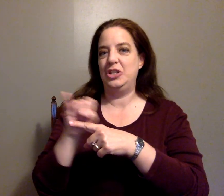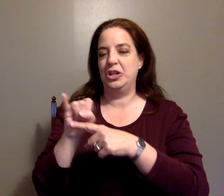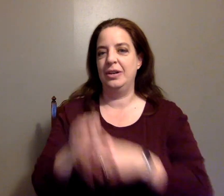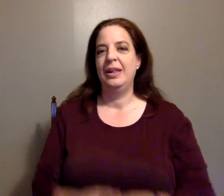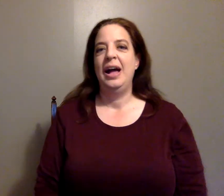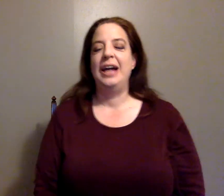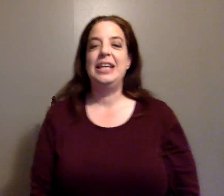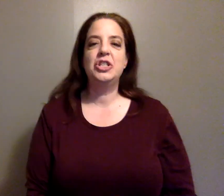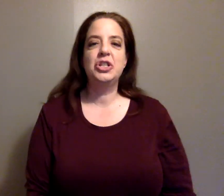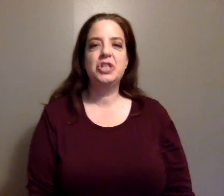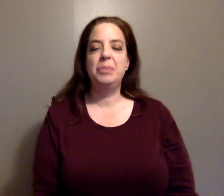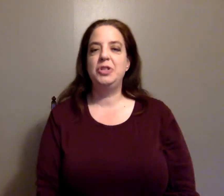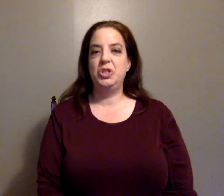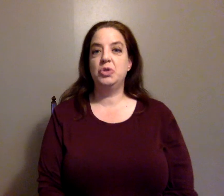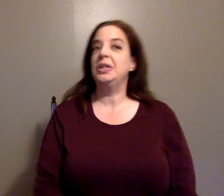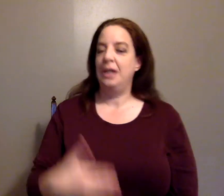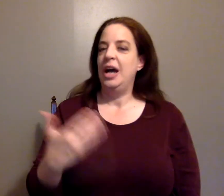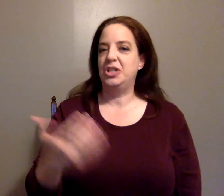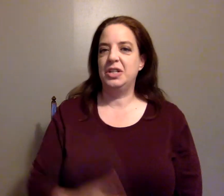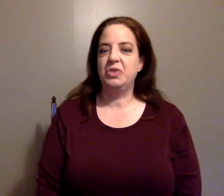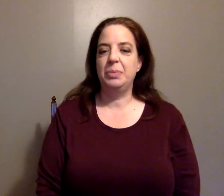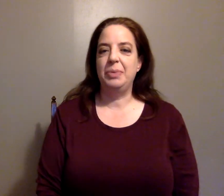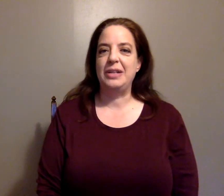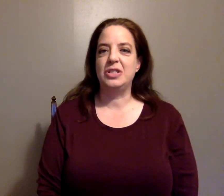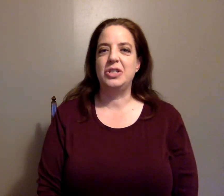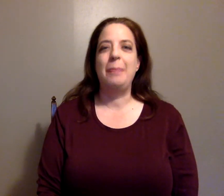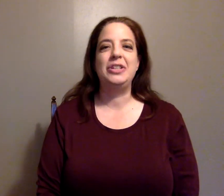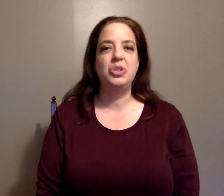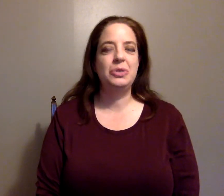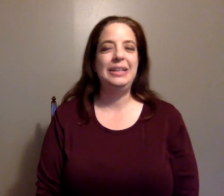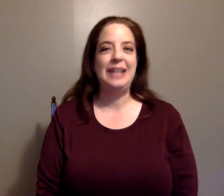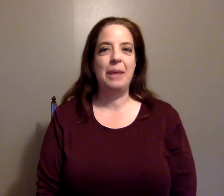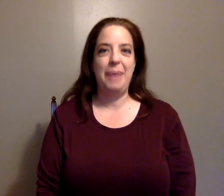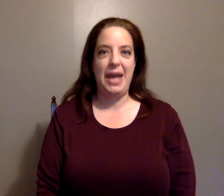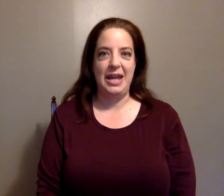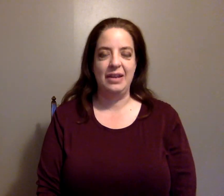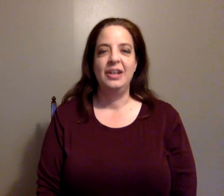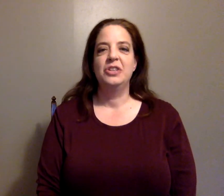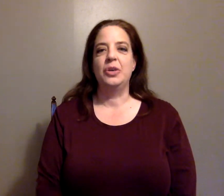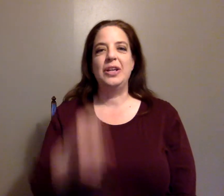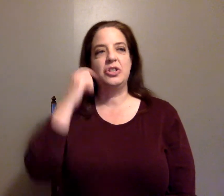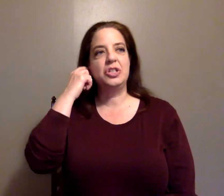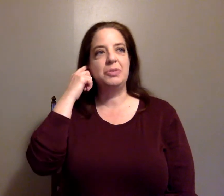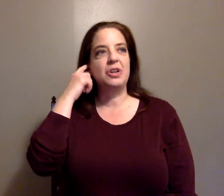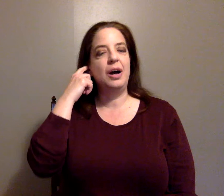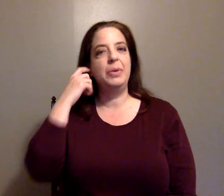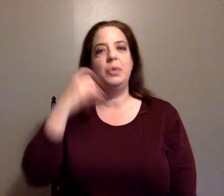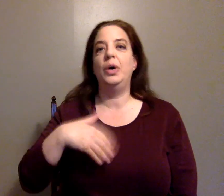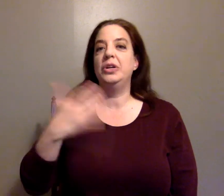intern. An internship is usually a chance for you to practice the job. It's usually not paid. So internships are common while you're in